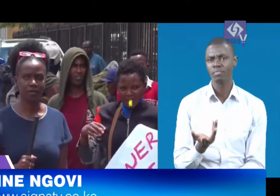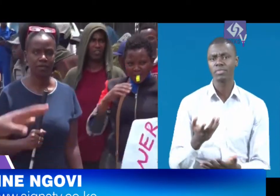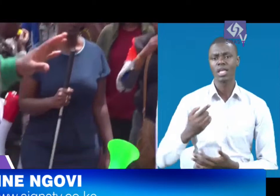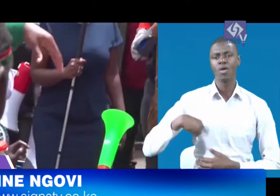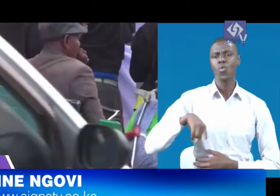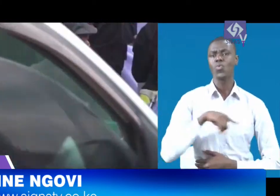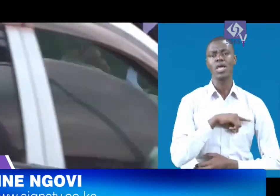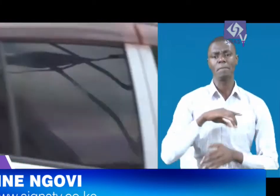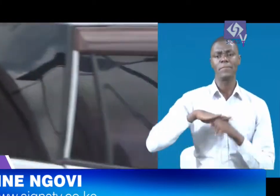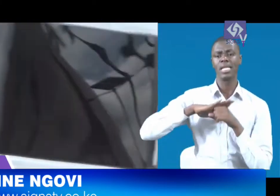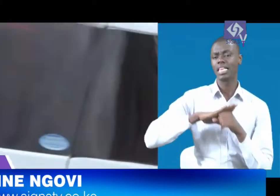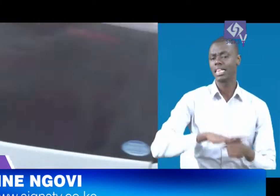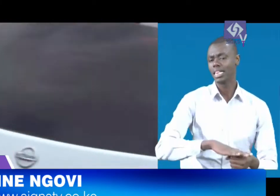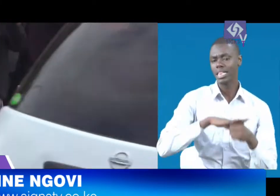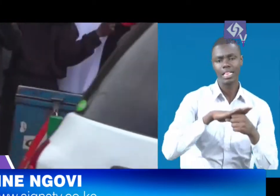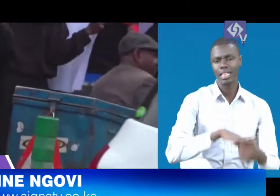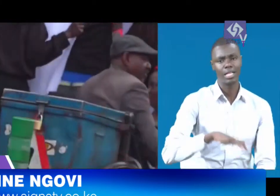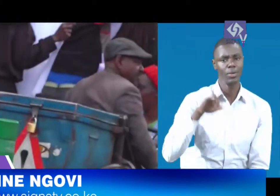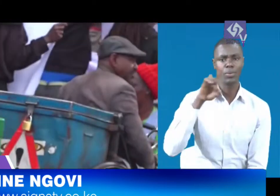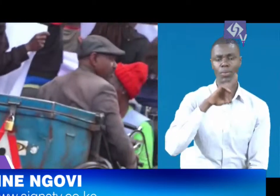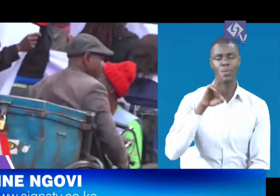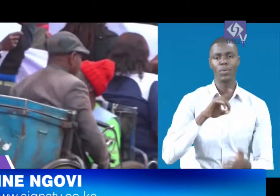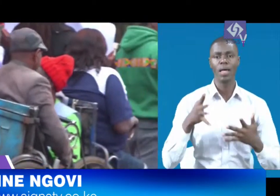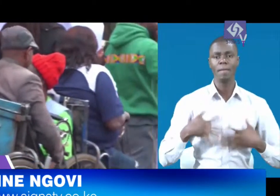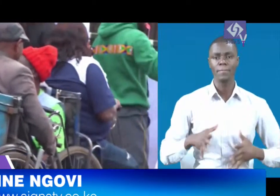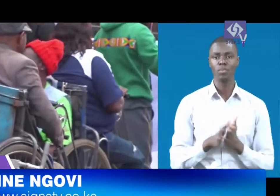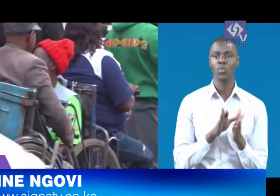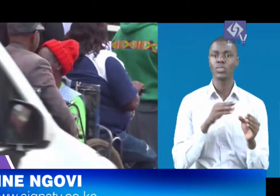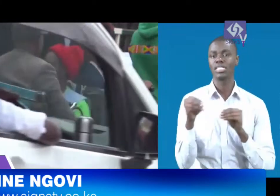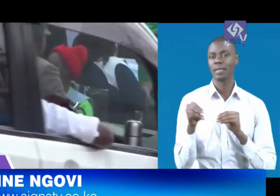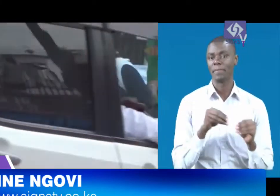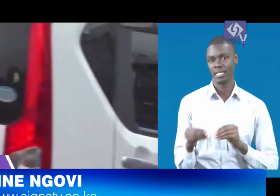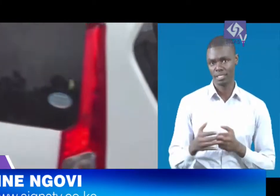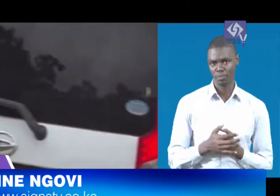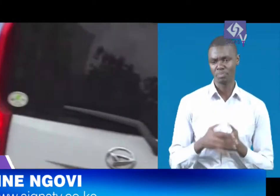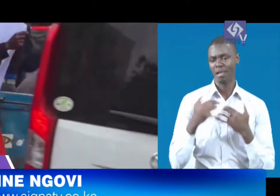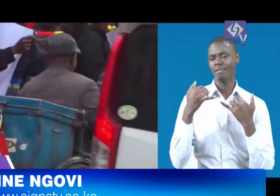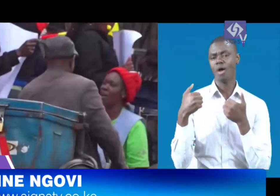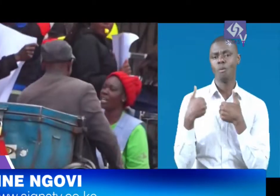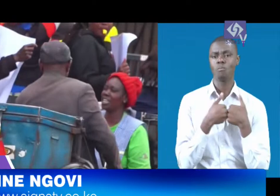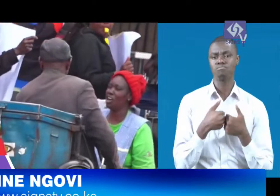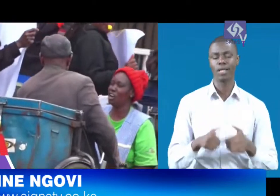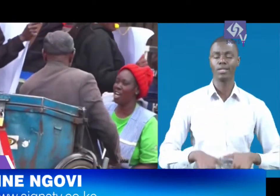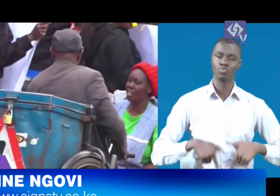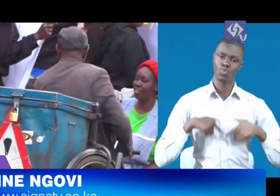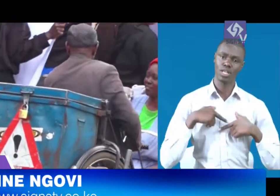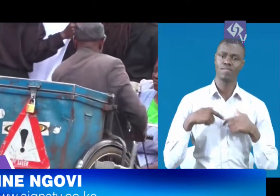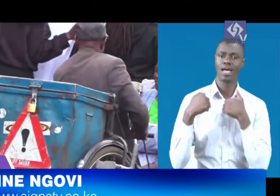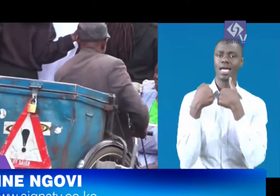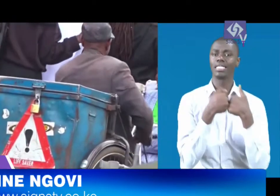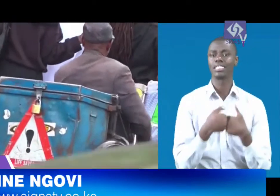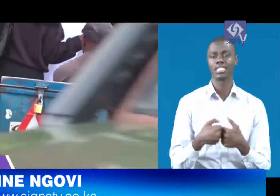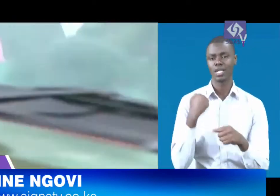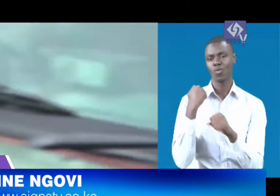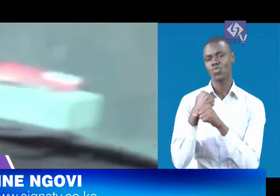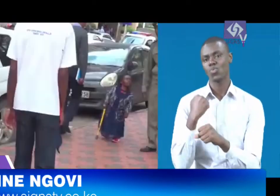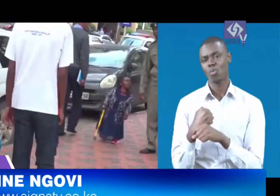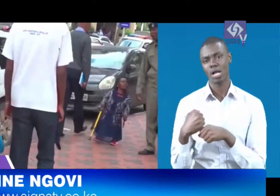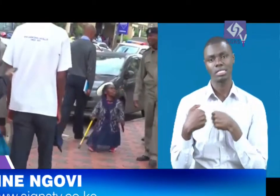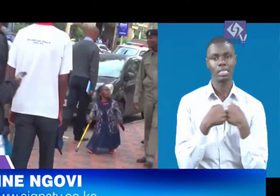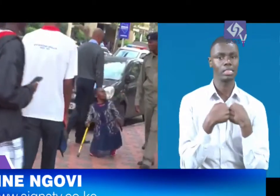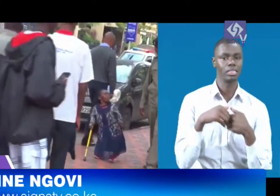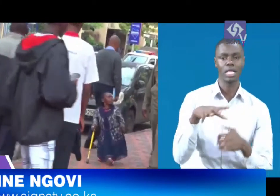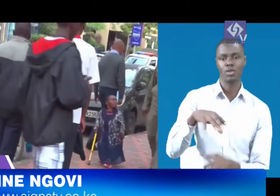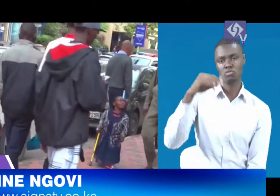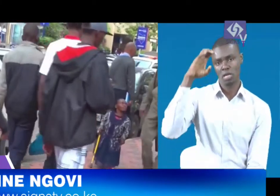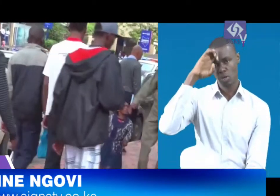being marginalized further as people with disabilities? Already, it's a struggle to live. It's a struggle to work. It's a struggle to find